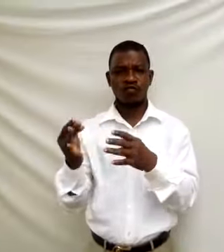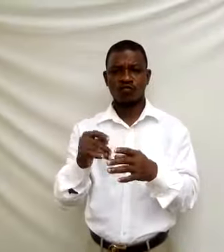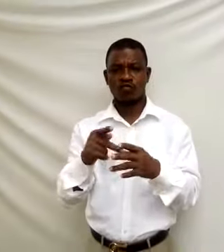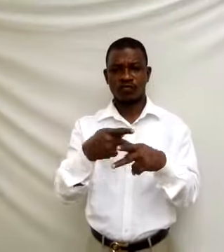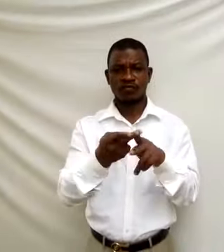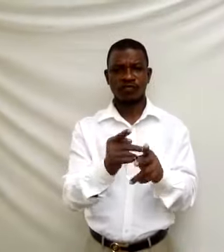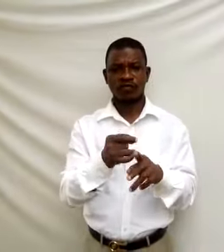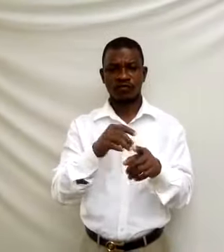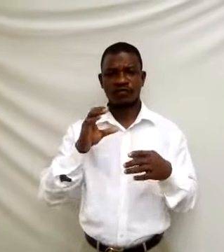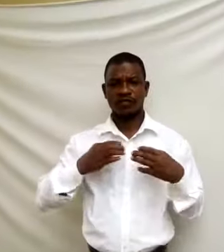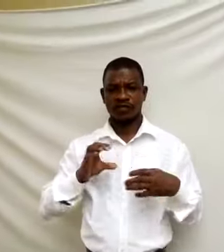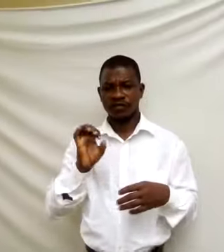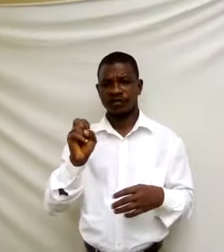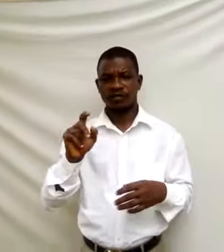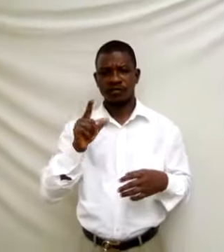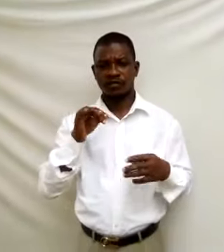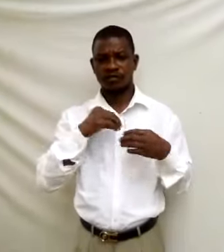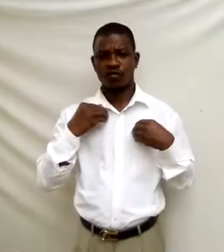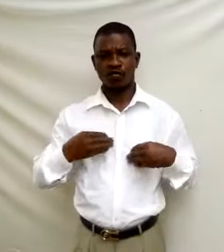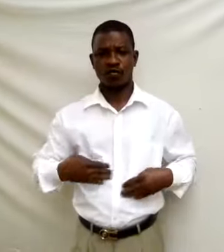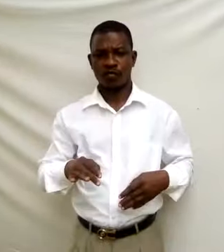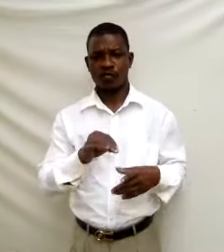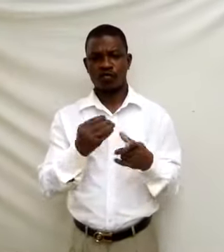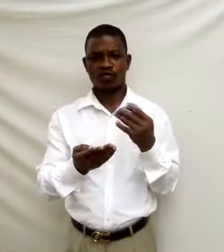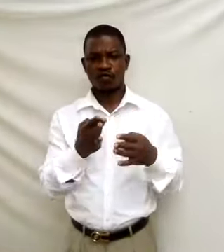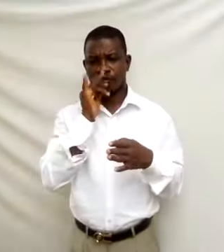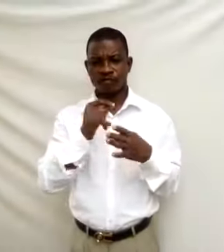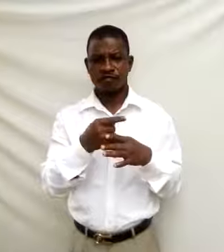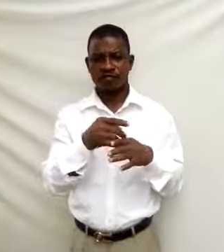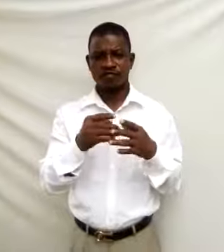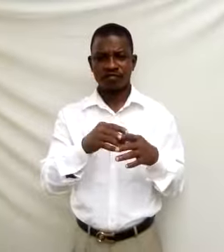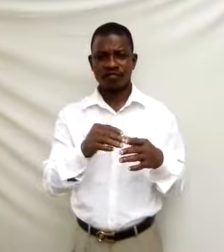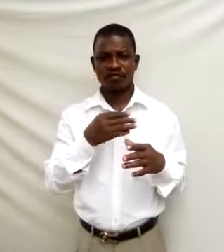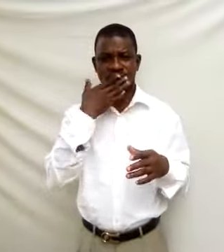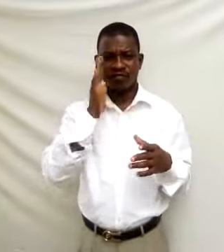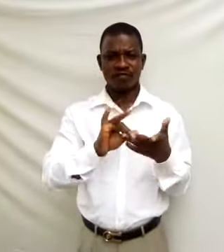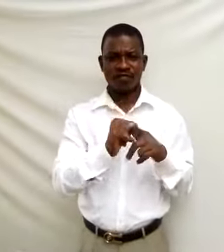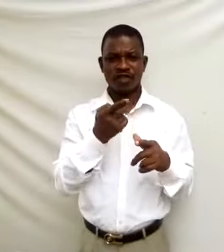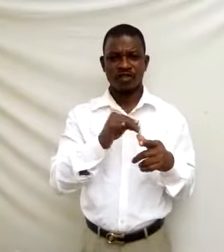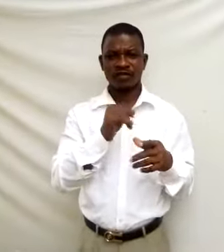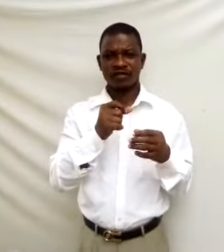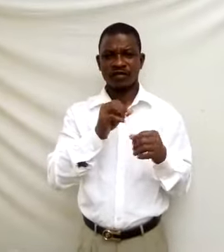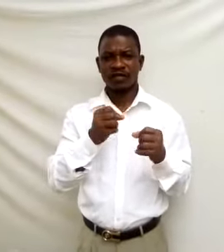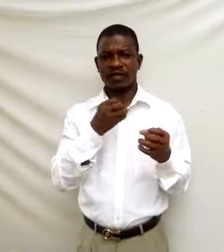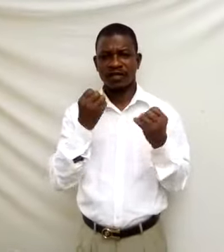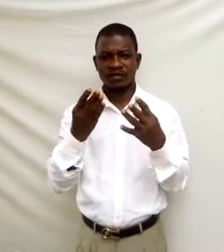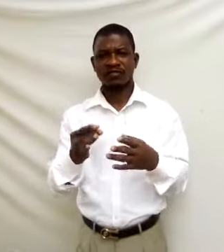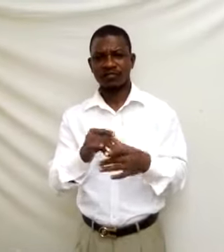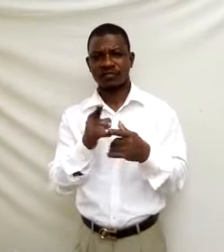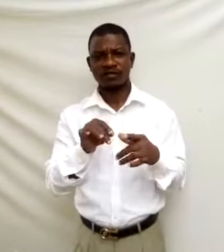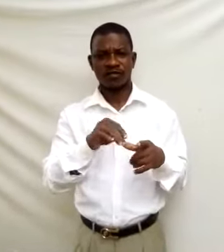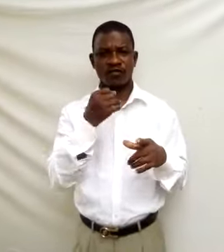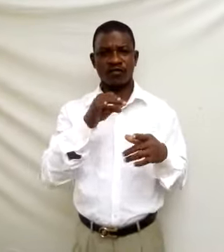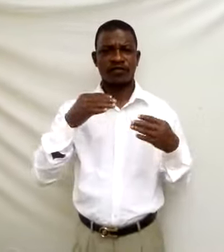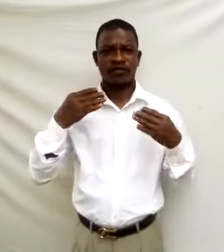cell or body which may be toxic or which are in excess of the cell or